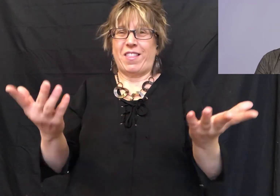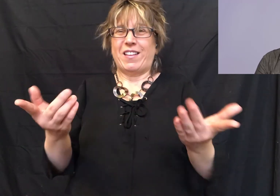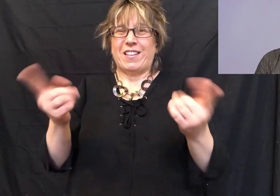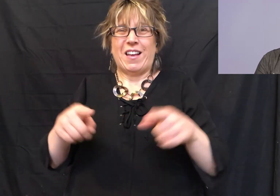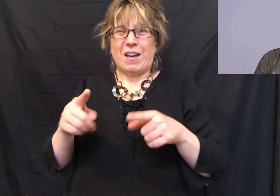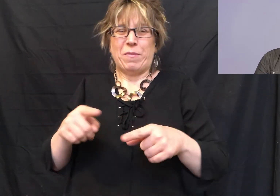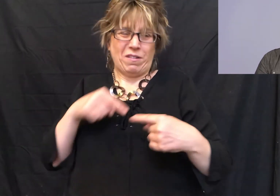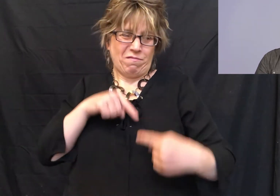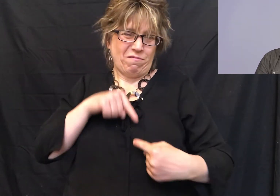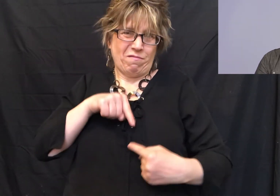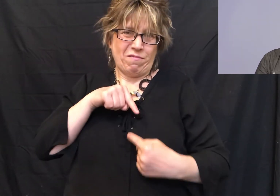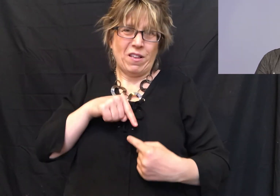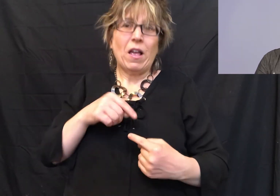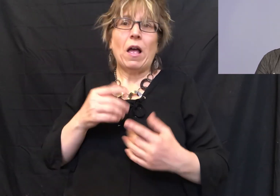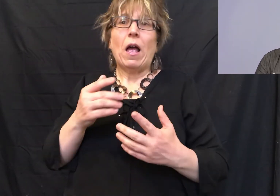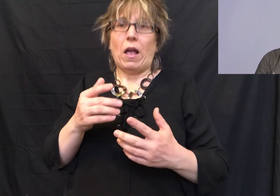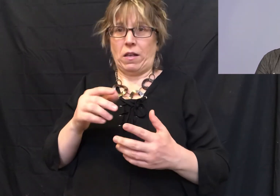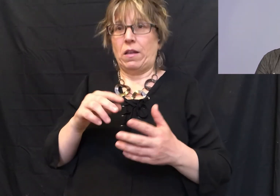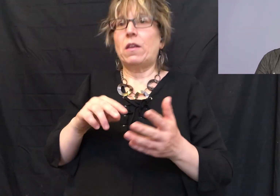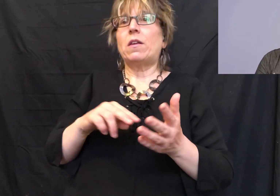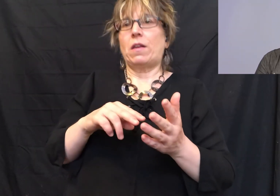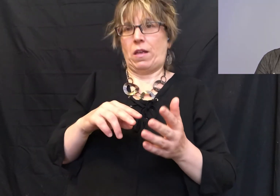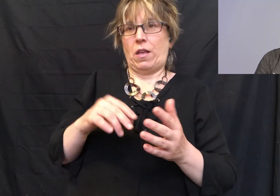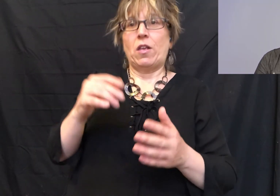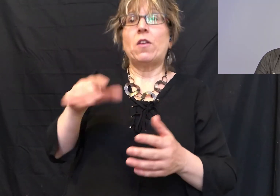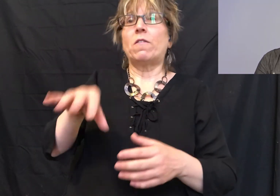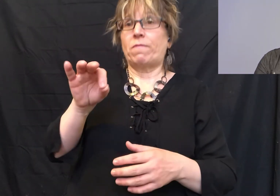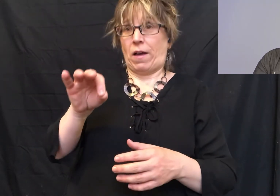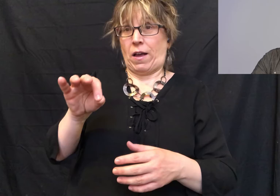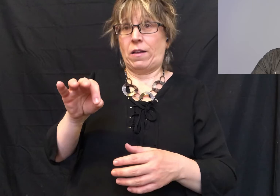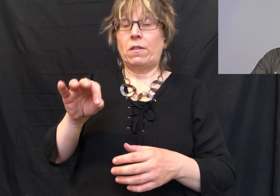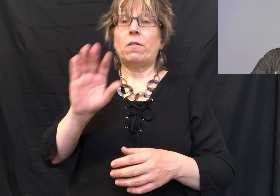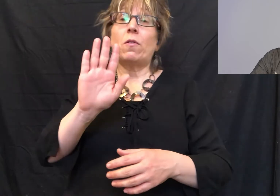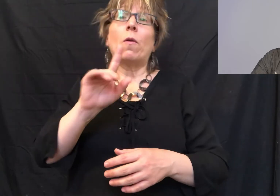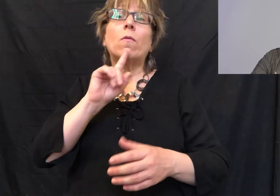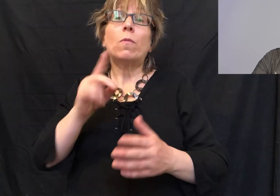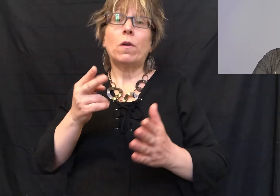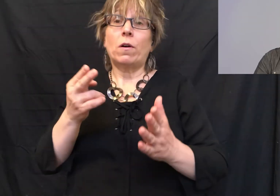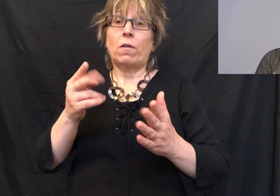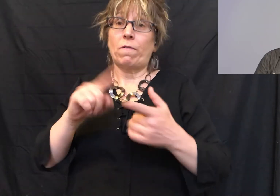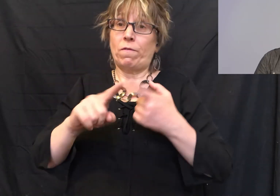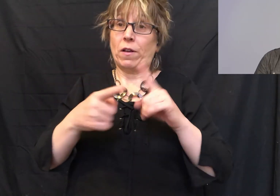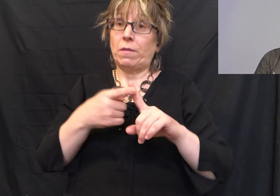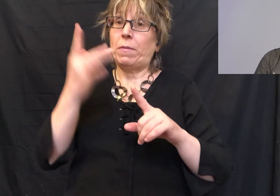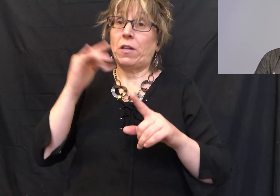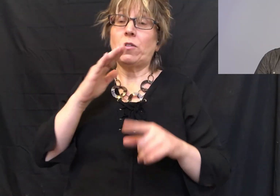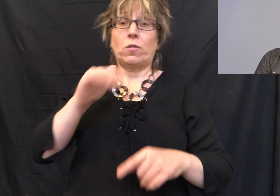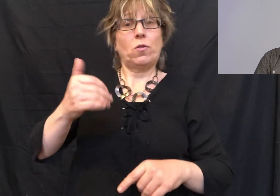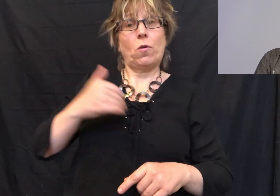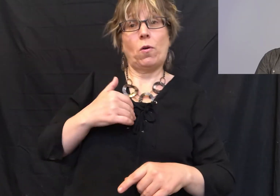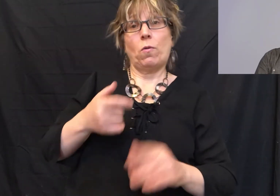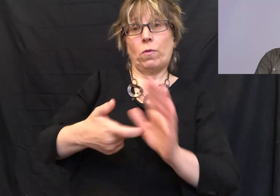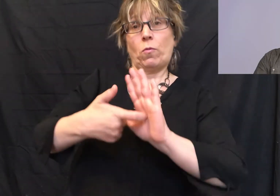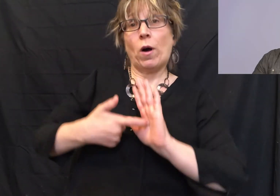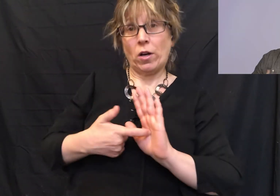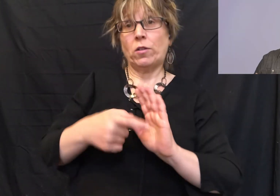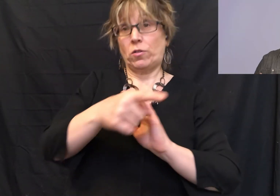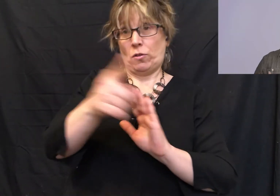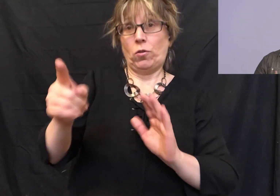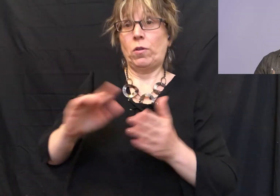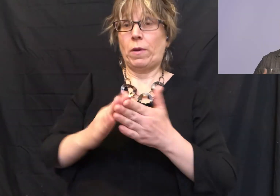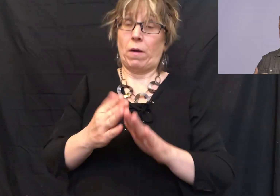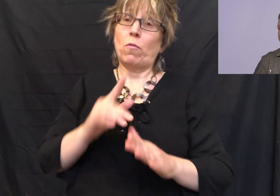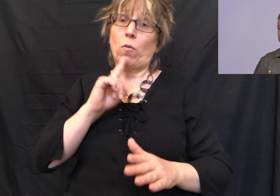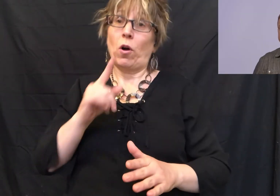I'm dealing with?" And you're going to find out real fast who your real friends are because your soul needs you to be real. Your soul wants to come